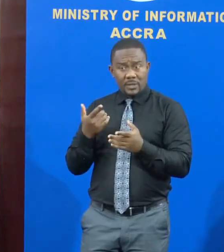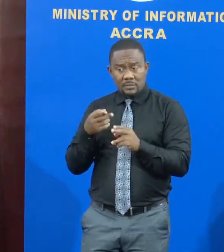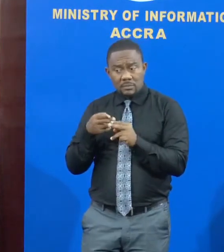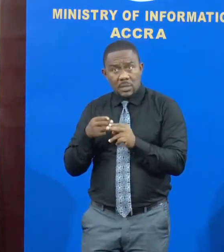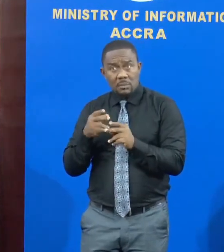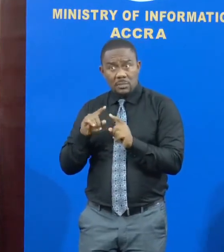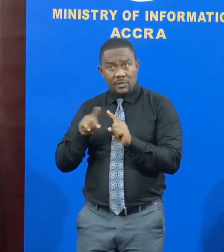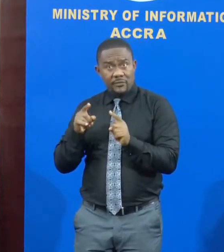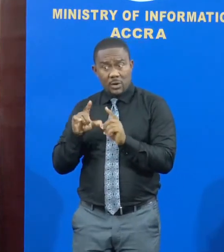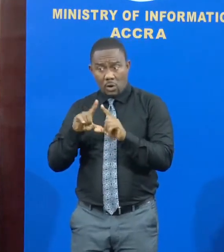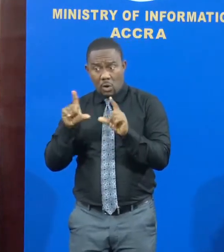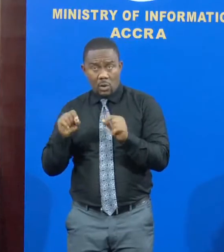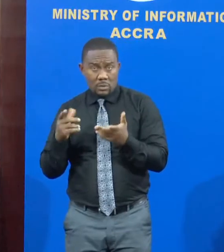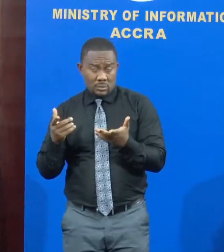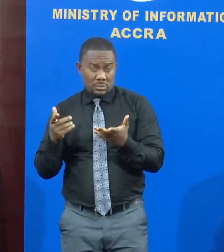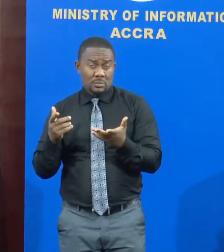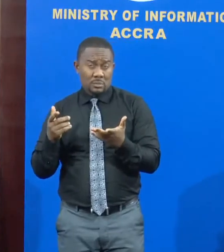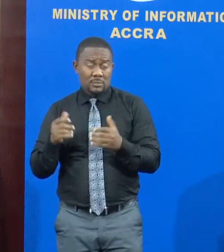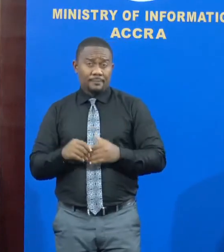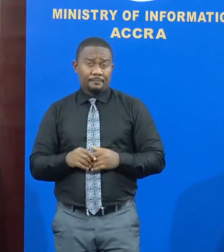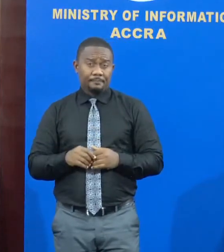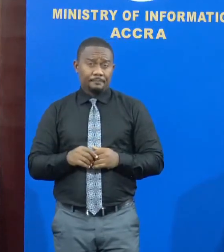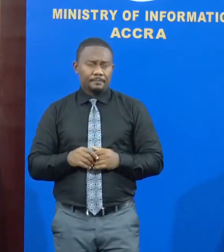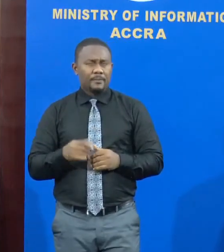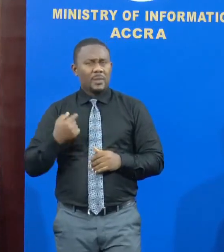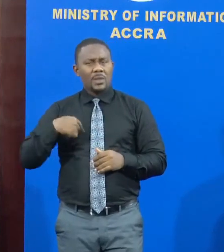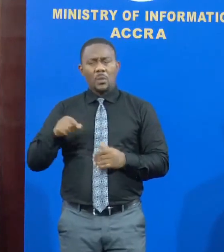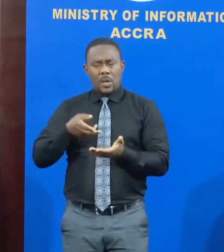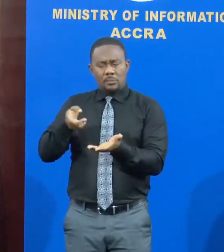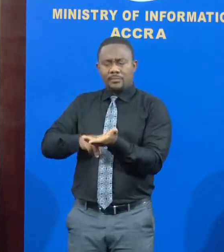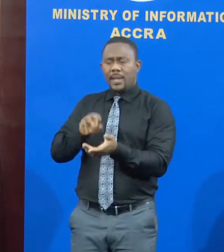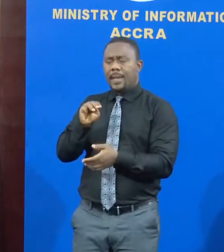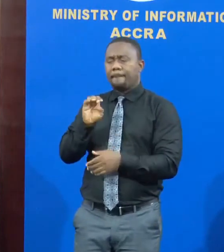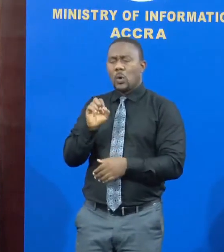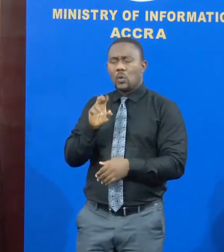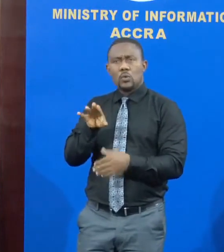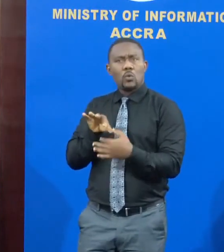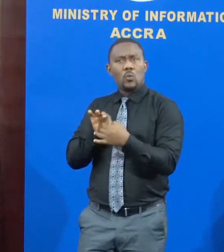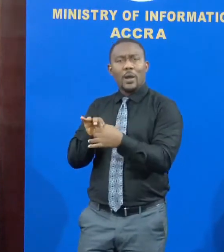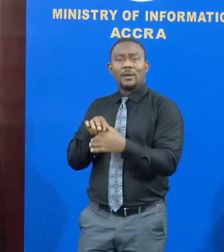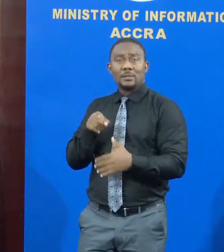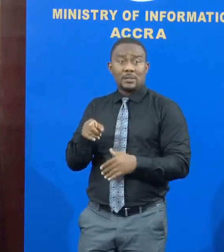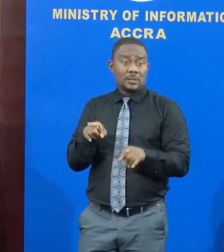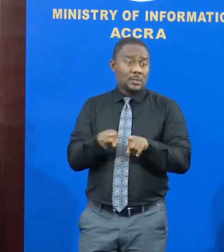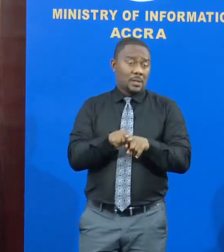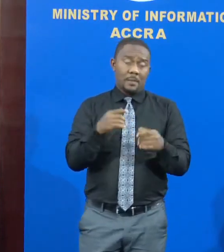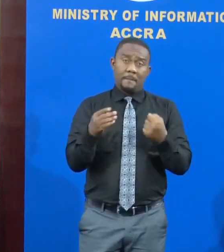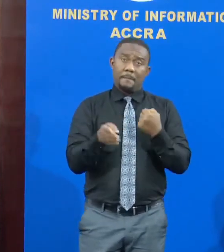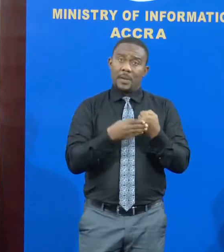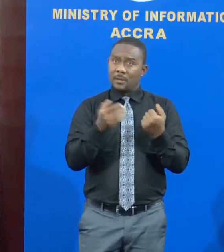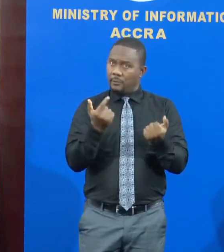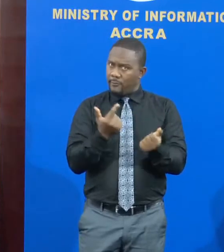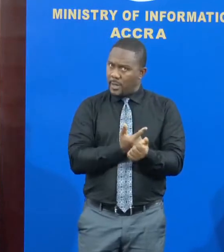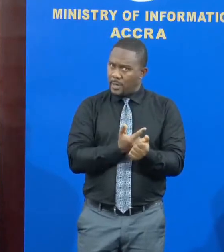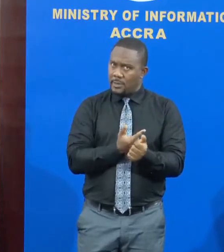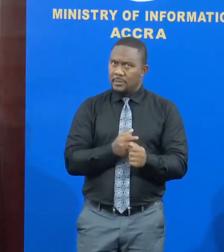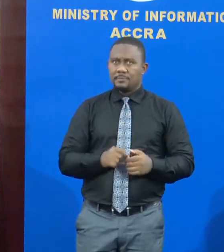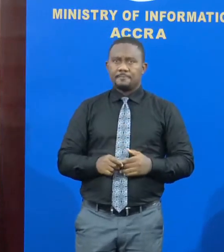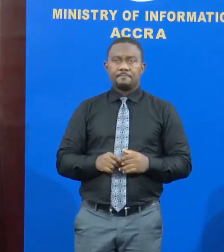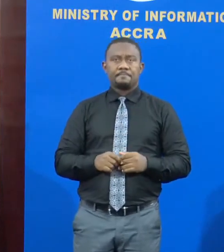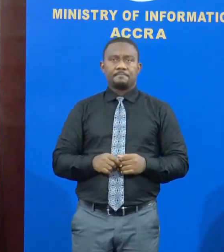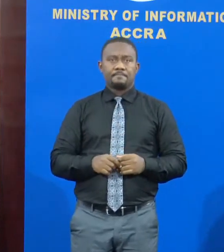these institutions I've mentioned, we've executed memoranda of understanding with them, and the same with the Bank of Ghana. We've executed a